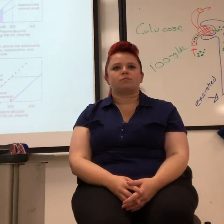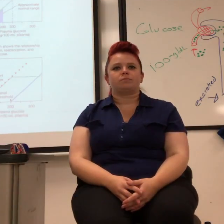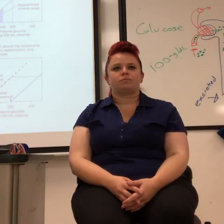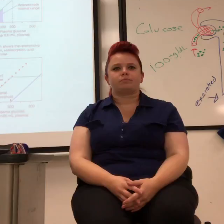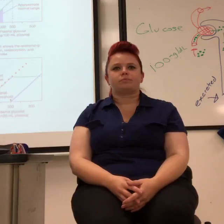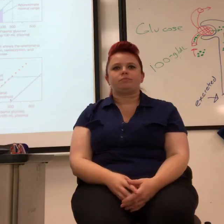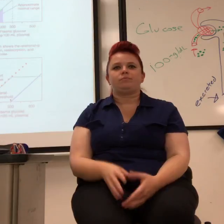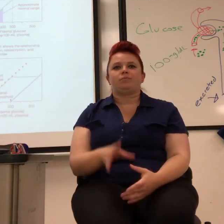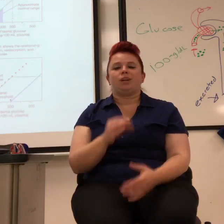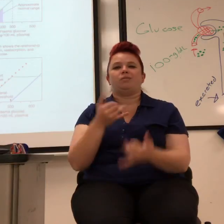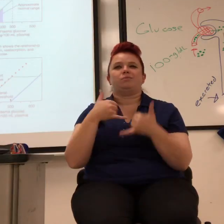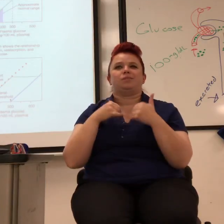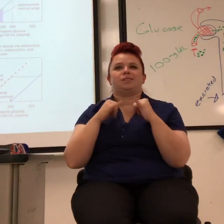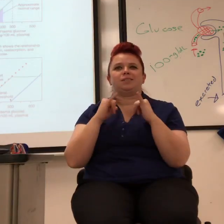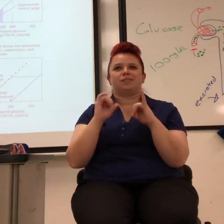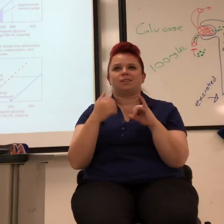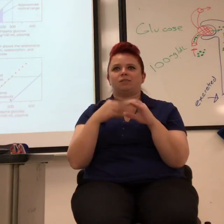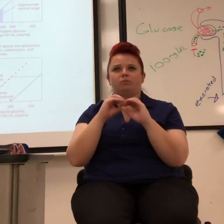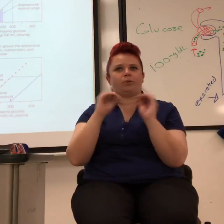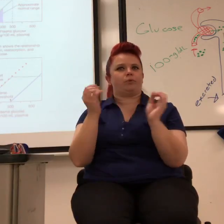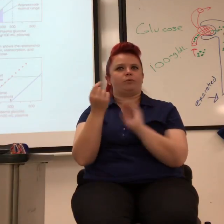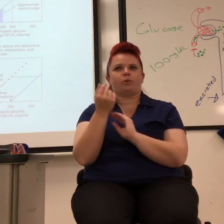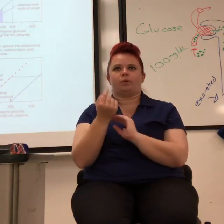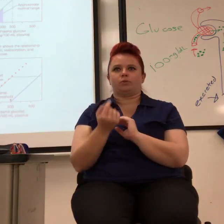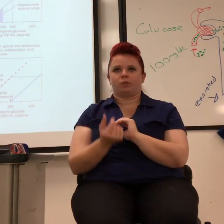and you still have no excretion.